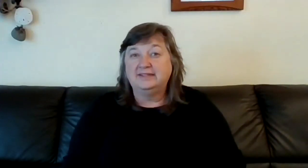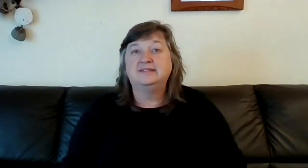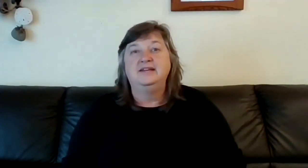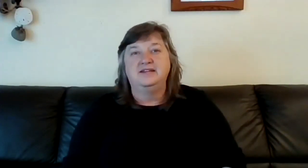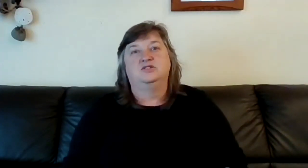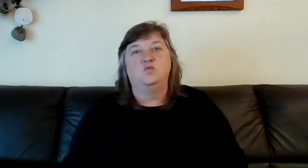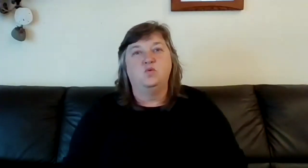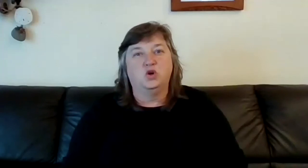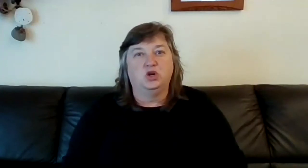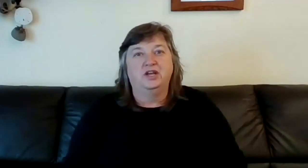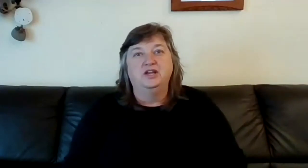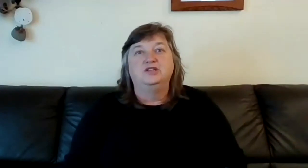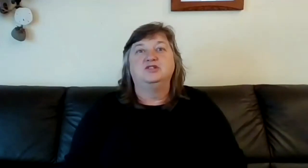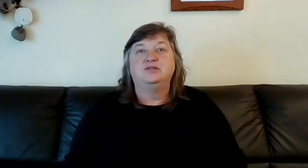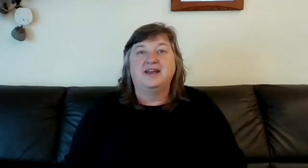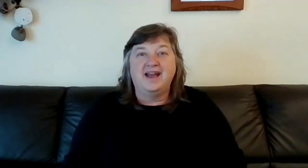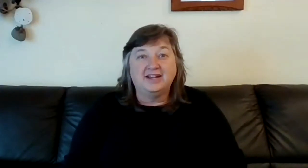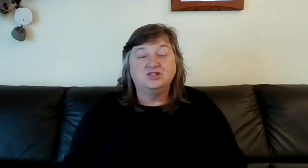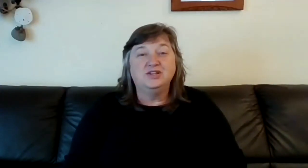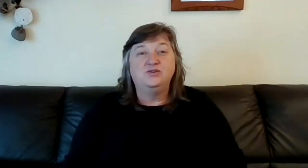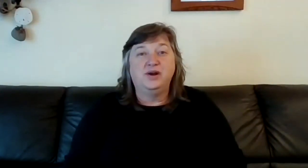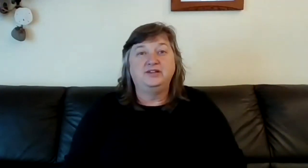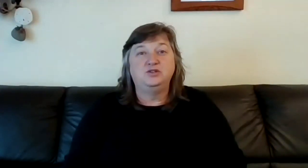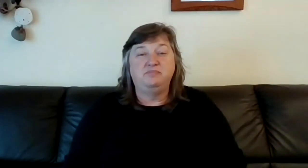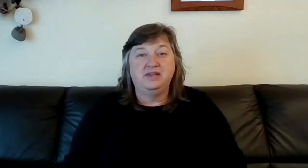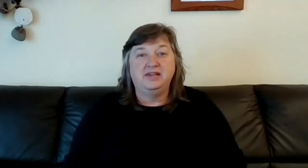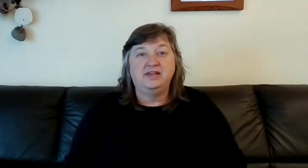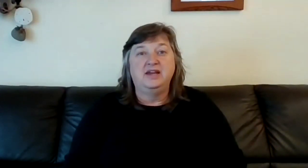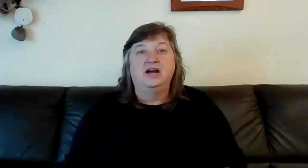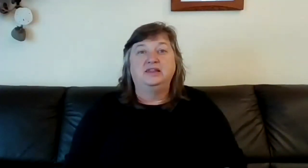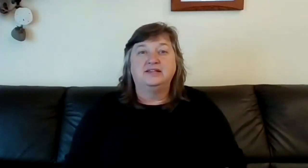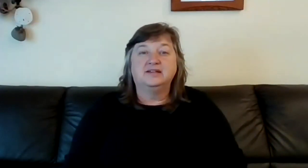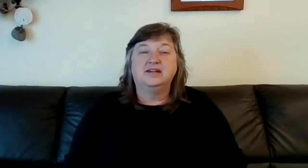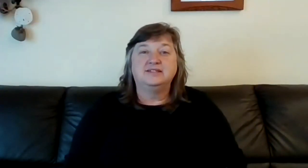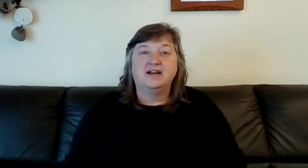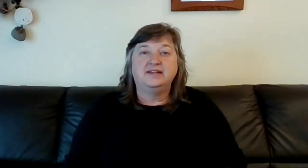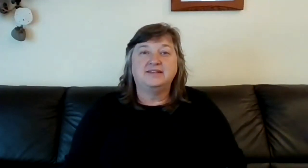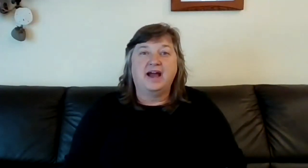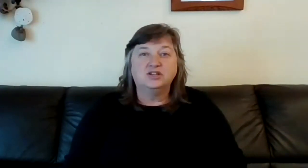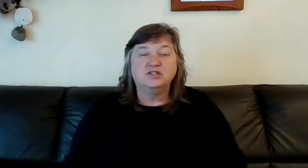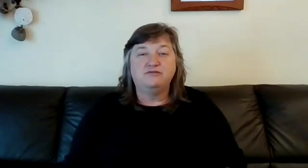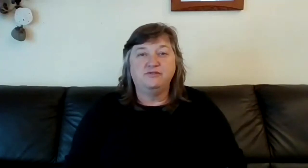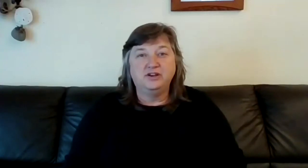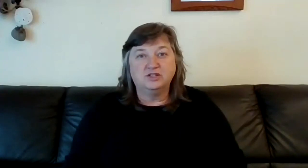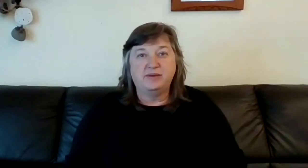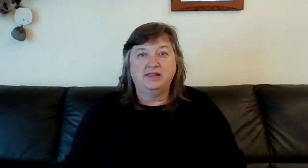lex is a word, so it's actually going to be, a lexicalized sign is actually finger